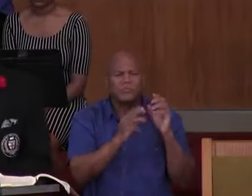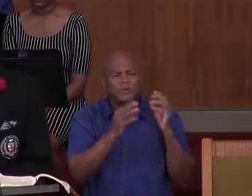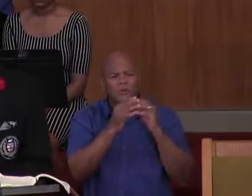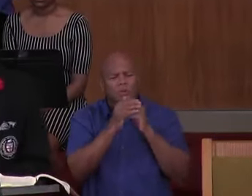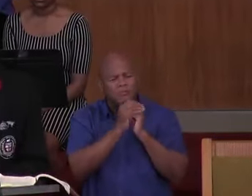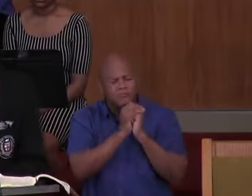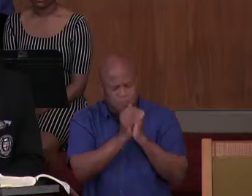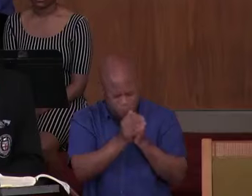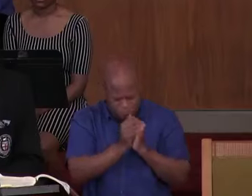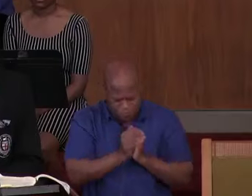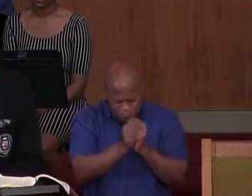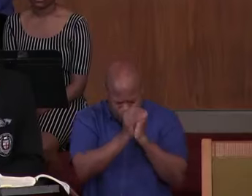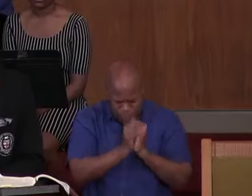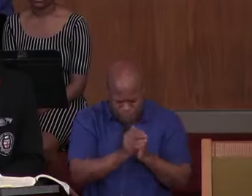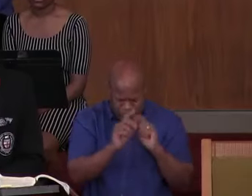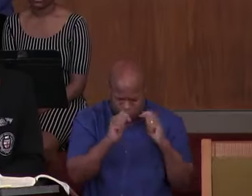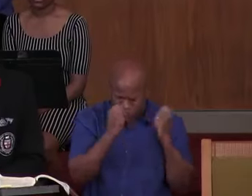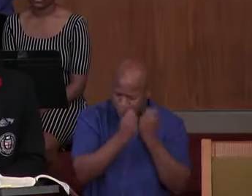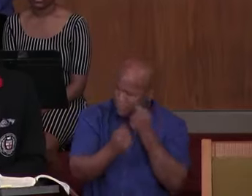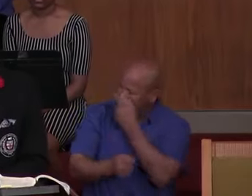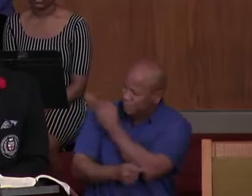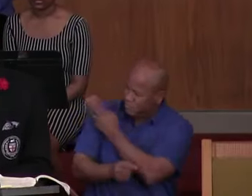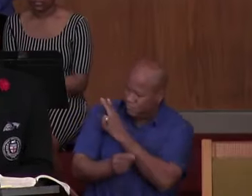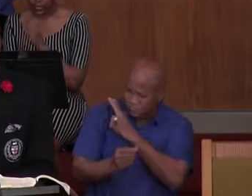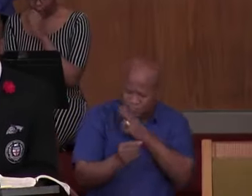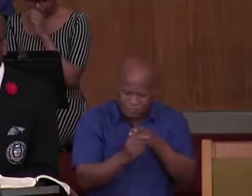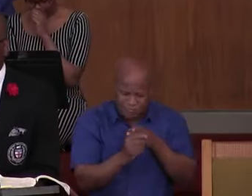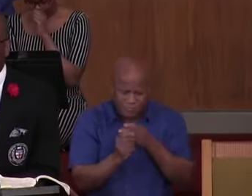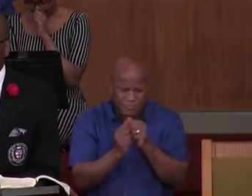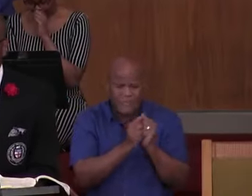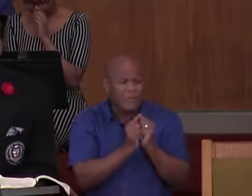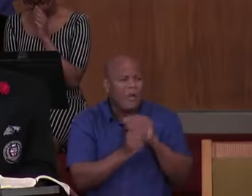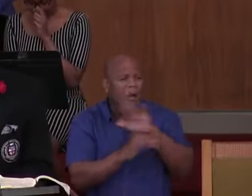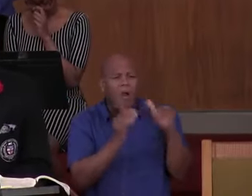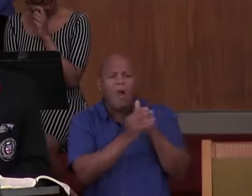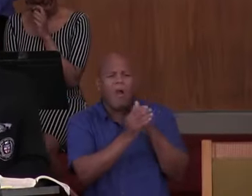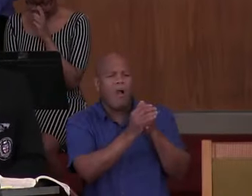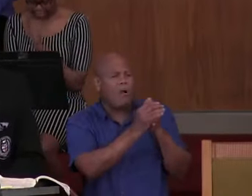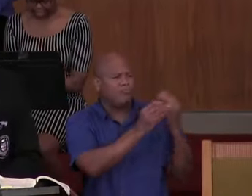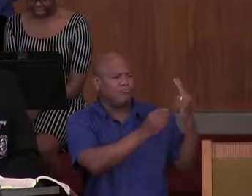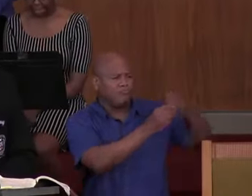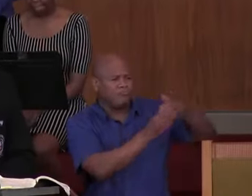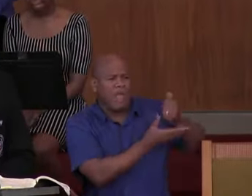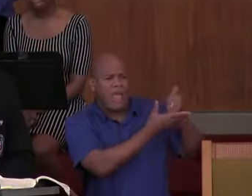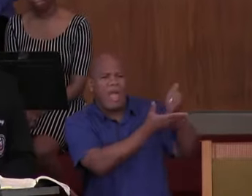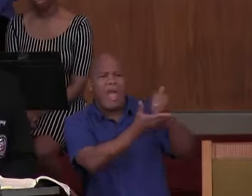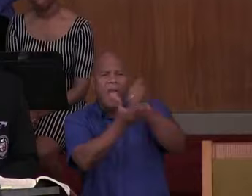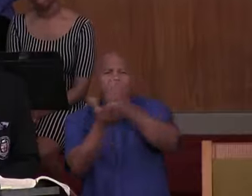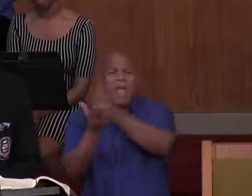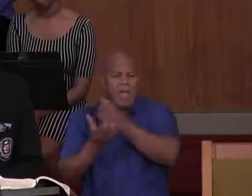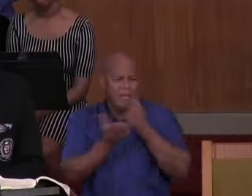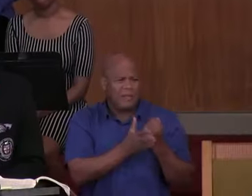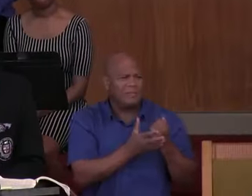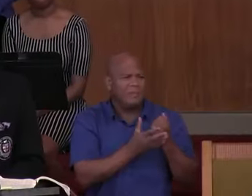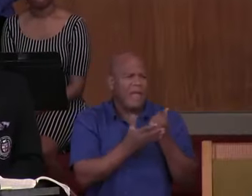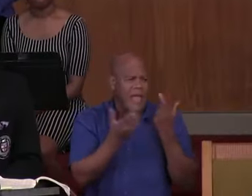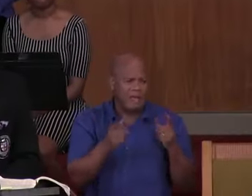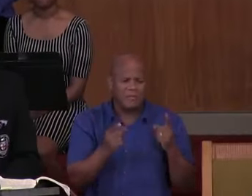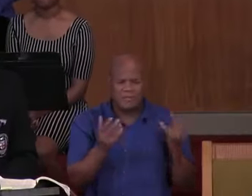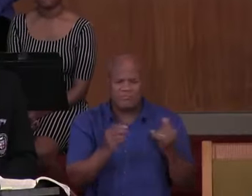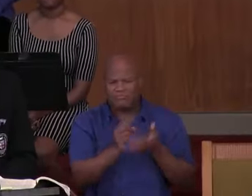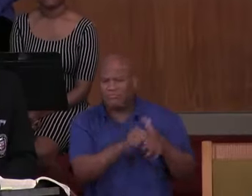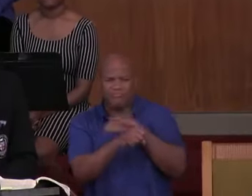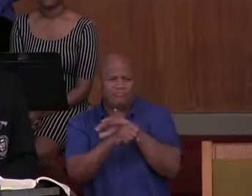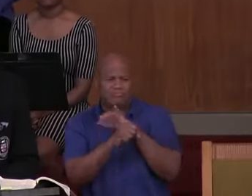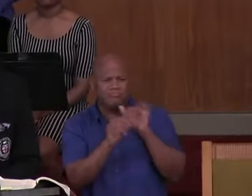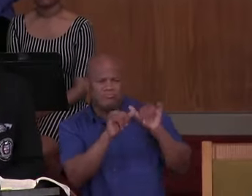here leading us in worship, and to all of our stand-in worship leaders throughout the weeks during this COVID